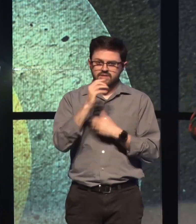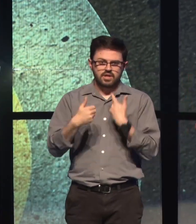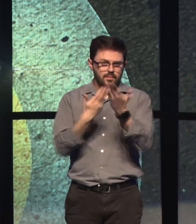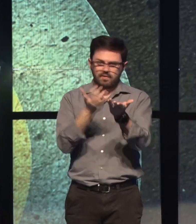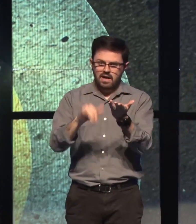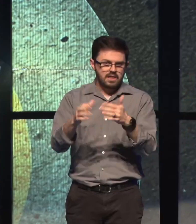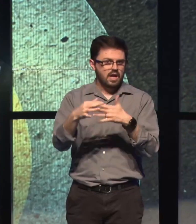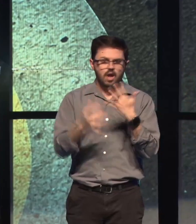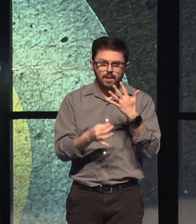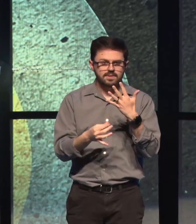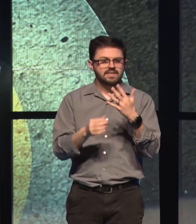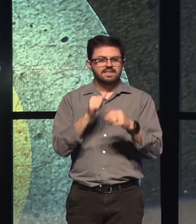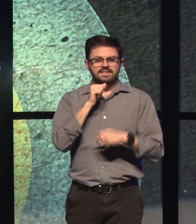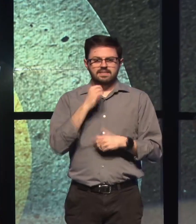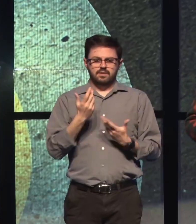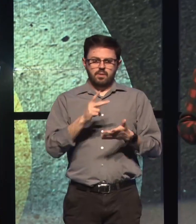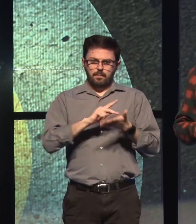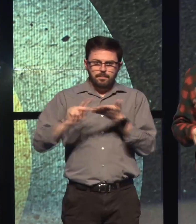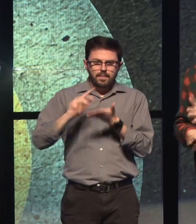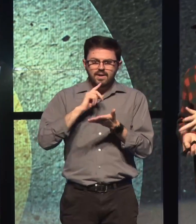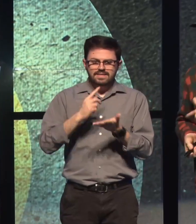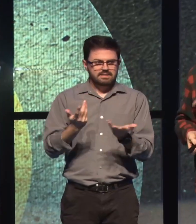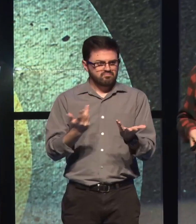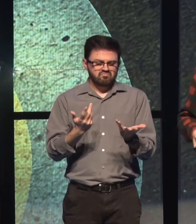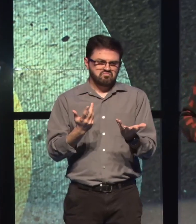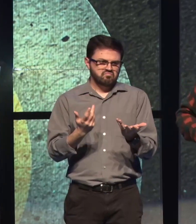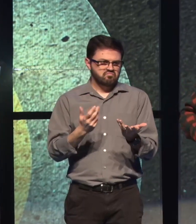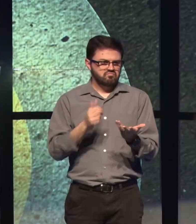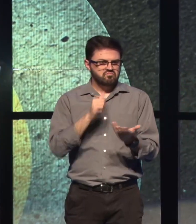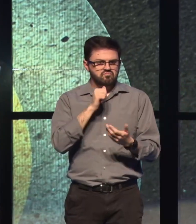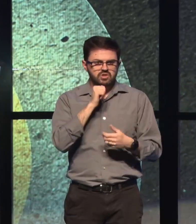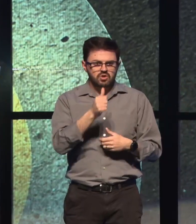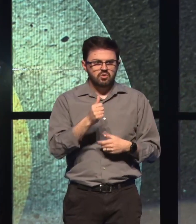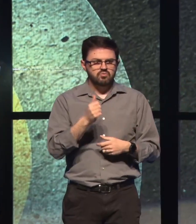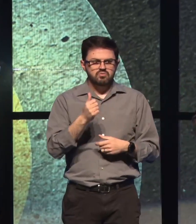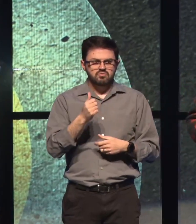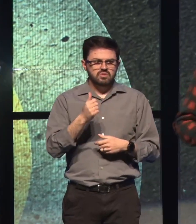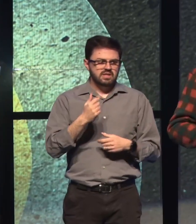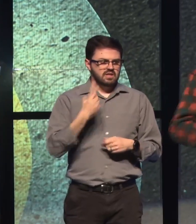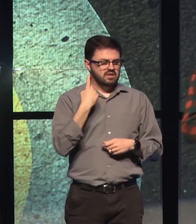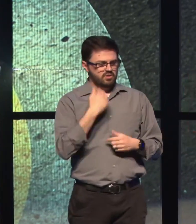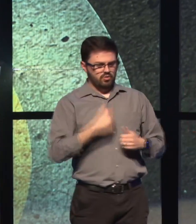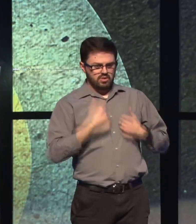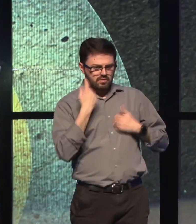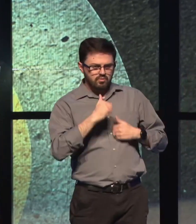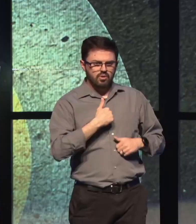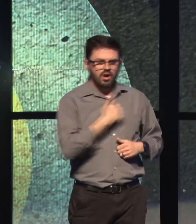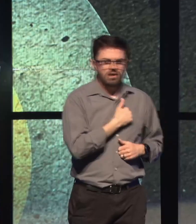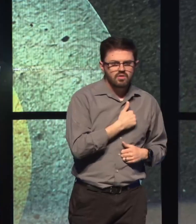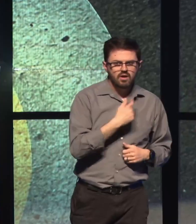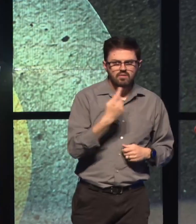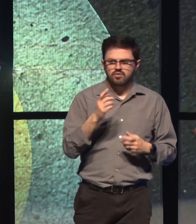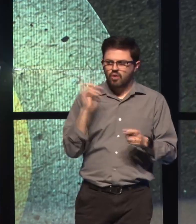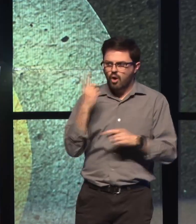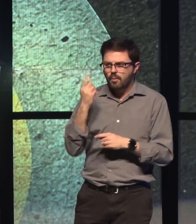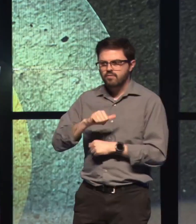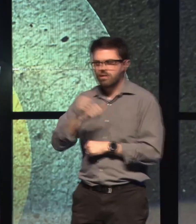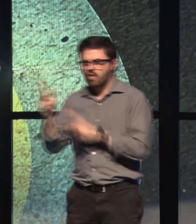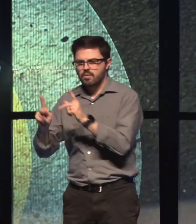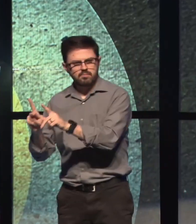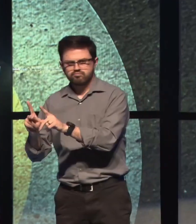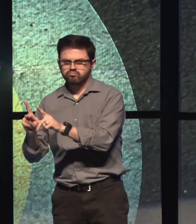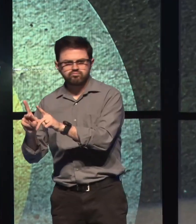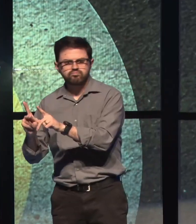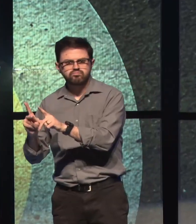hey, we don't live for ourselves. We actually live for other people. Nope, that's not what he says. He doesn't say we don't just die for ourselves,